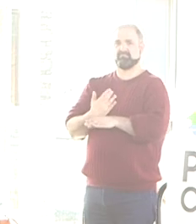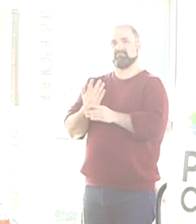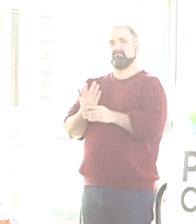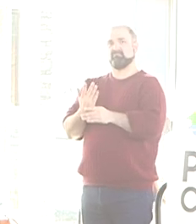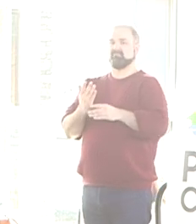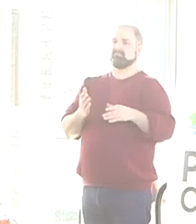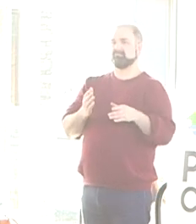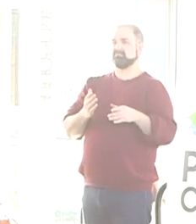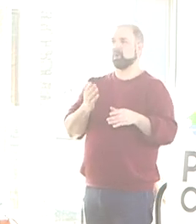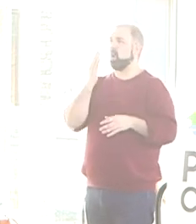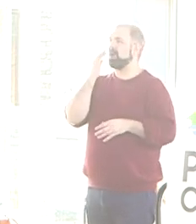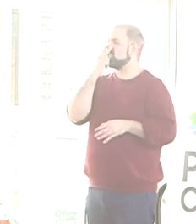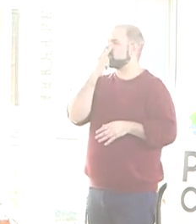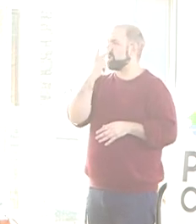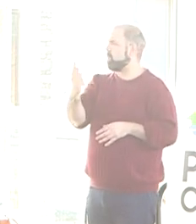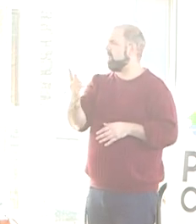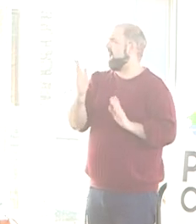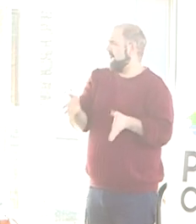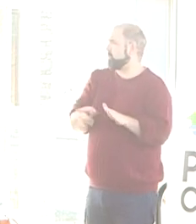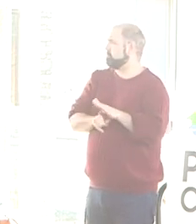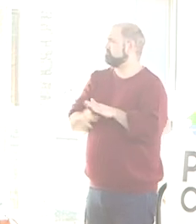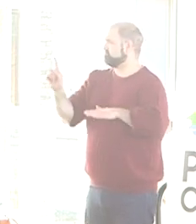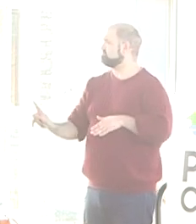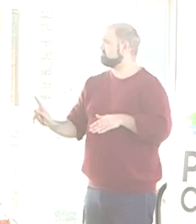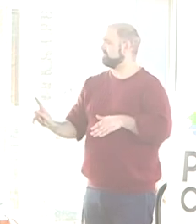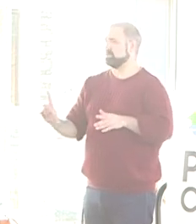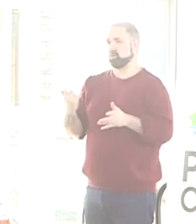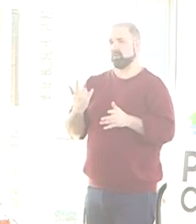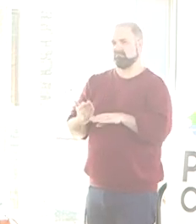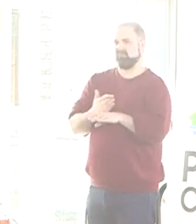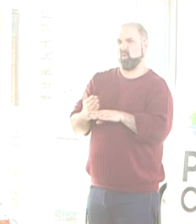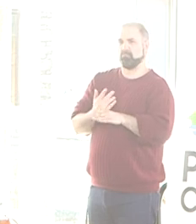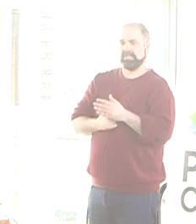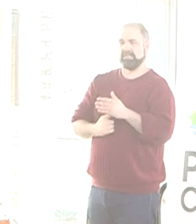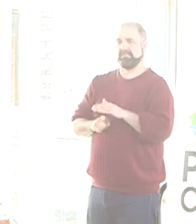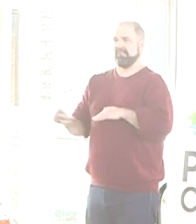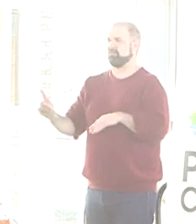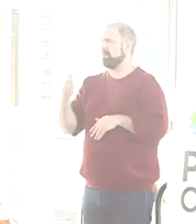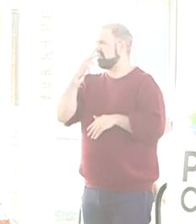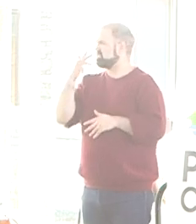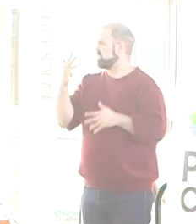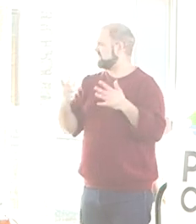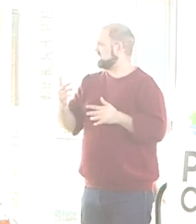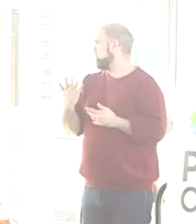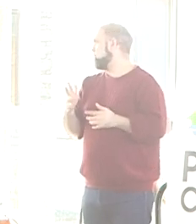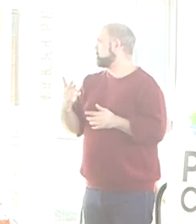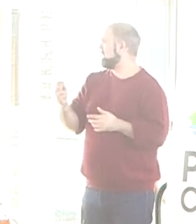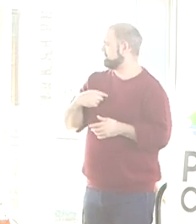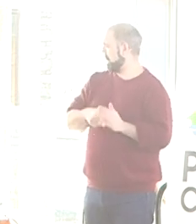to leave when you were 21. So I got out before I was 21. I left when I was about 19 or 20.